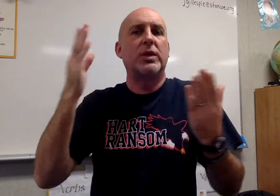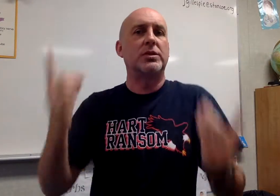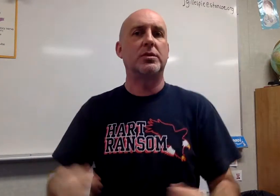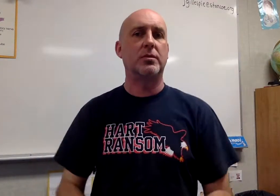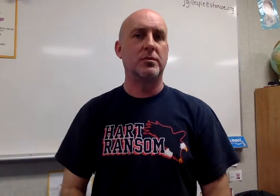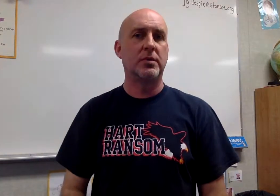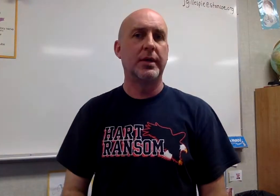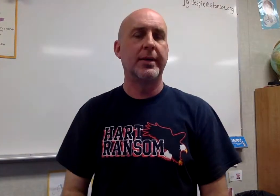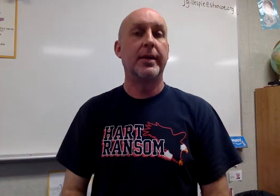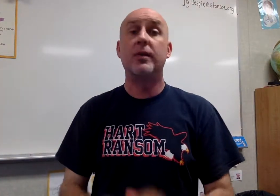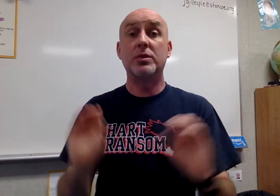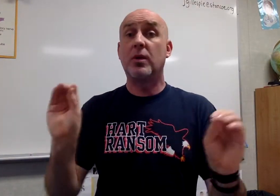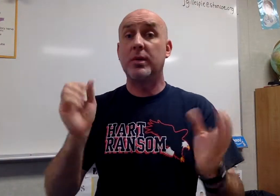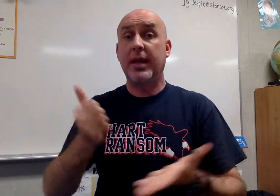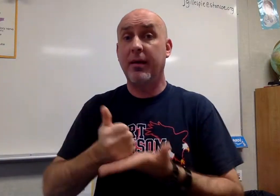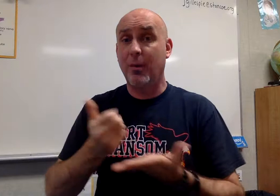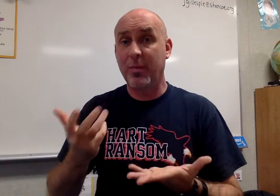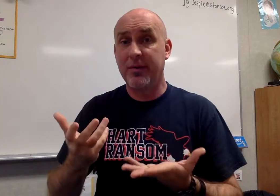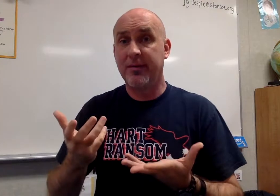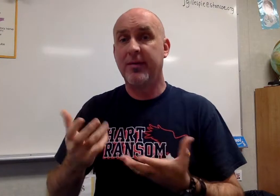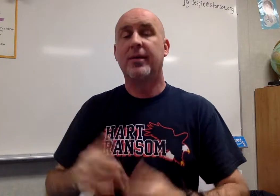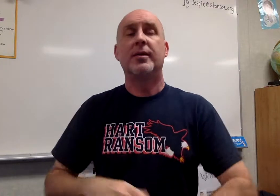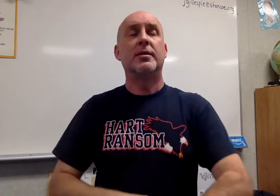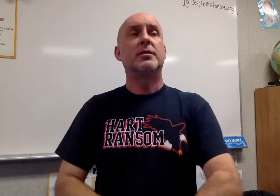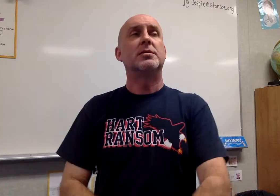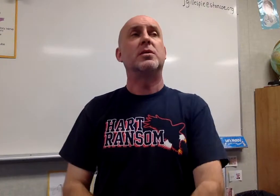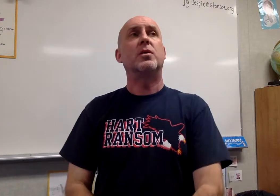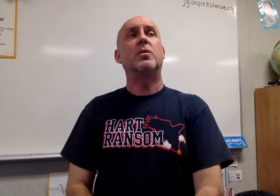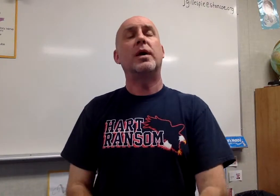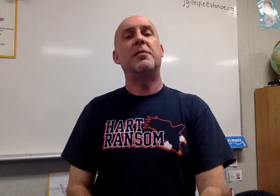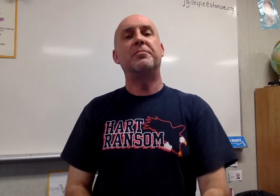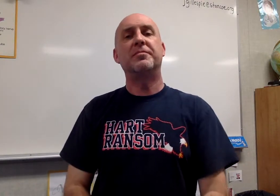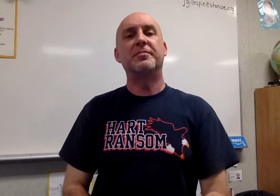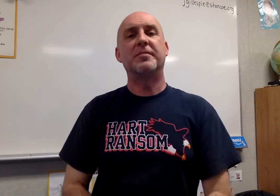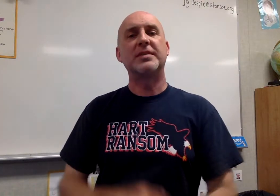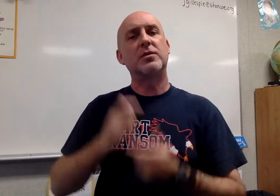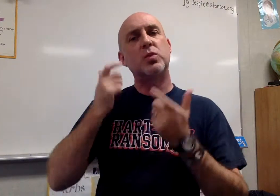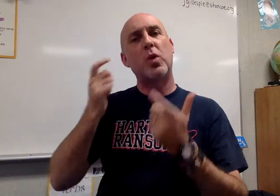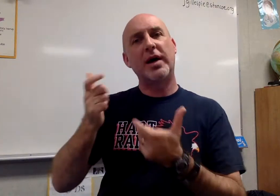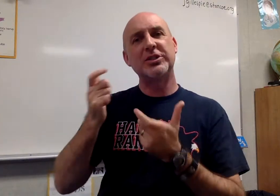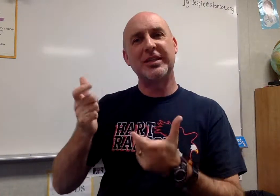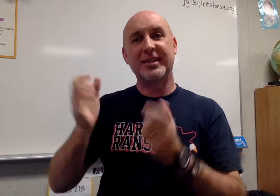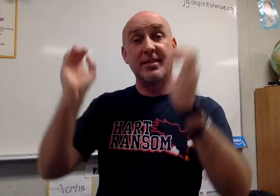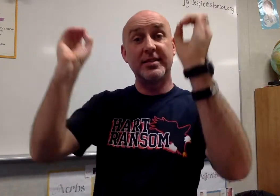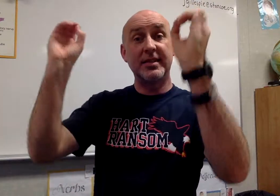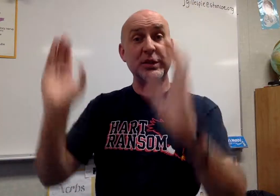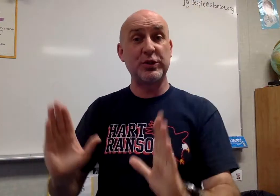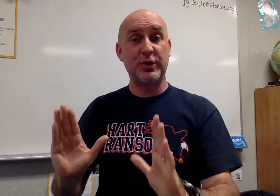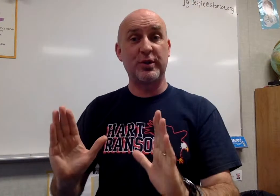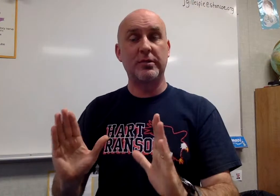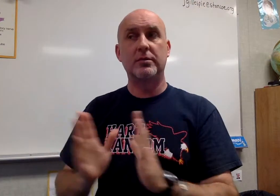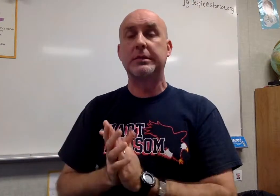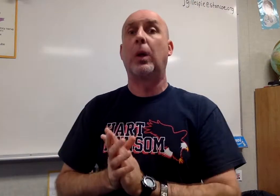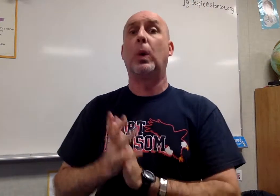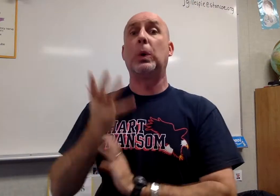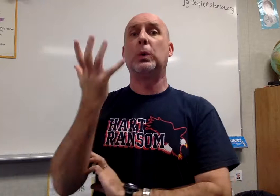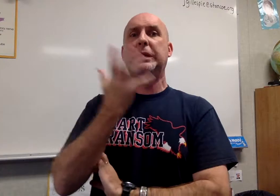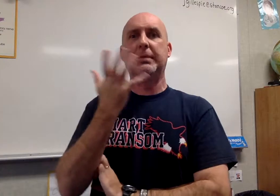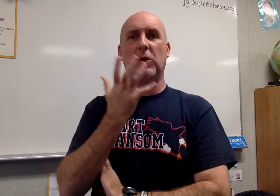to do. And there was no one to help. So as I was watching this teacher, holy moly,